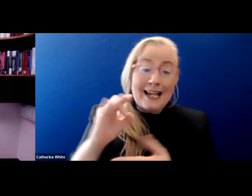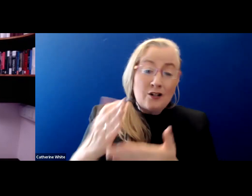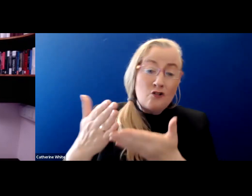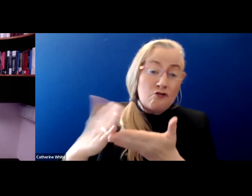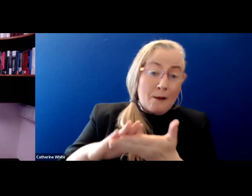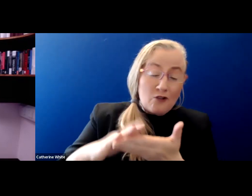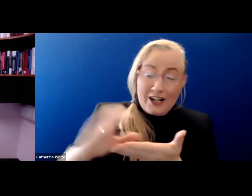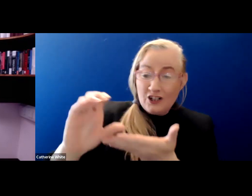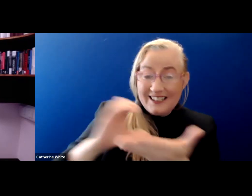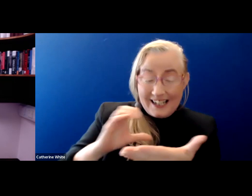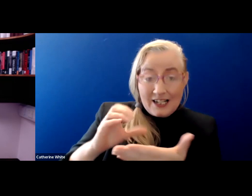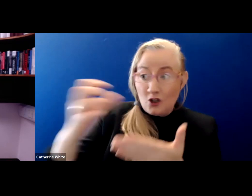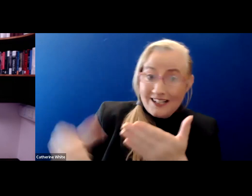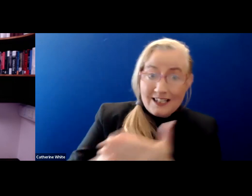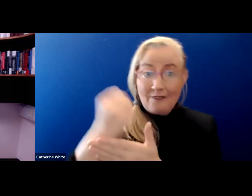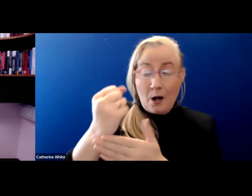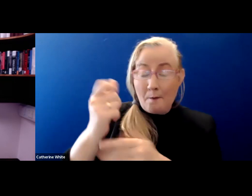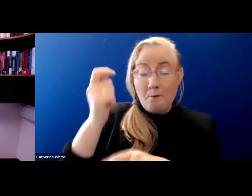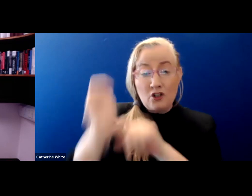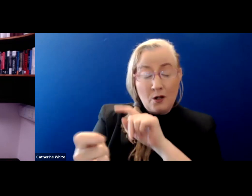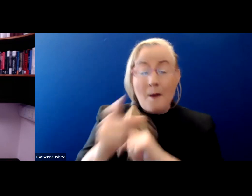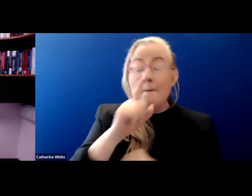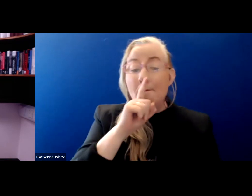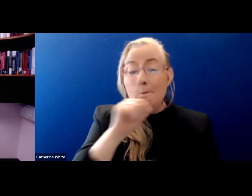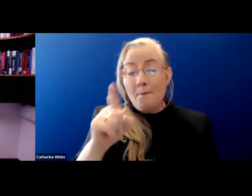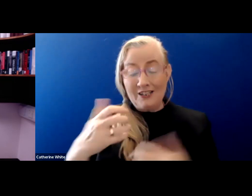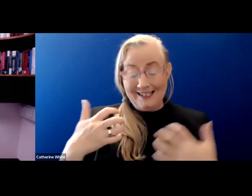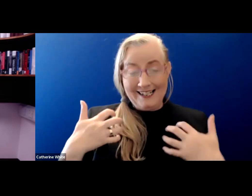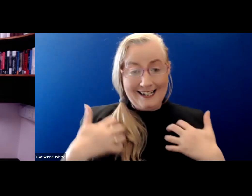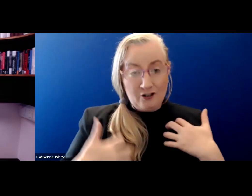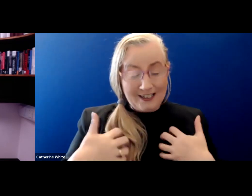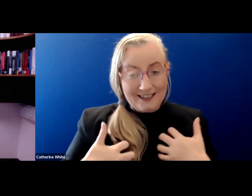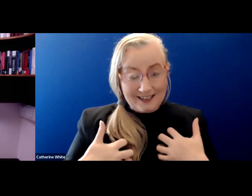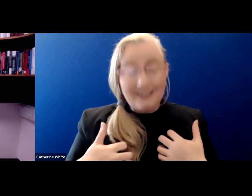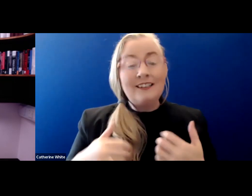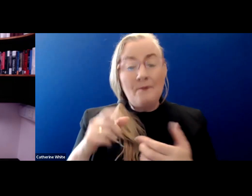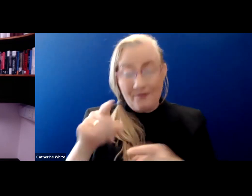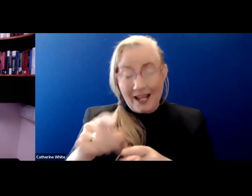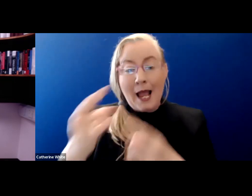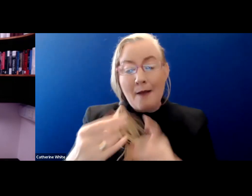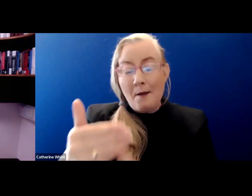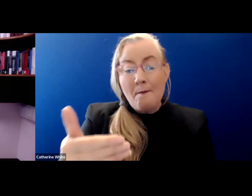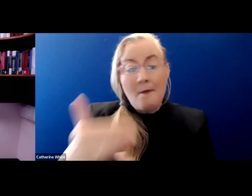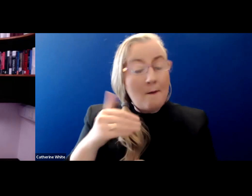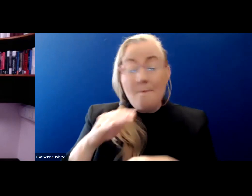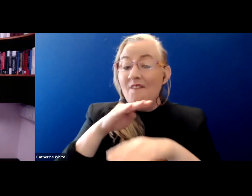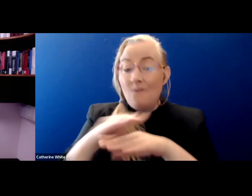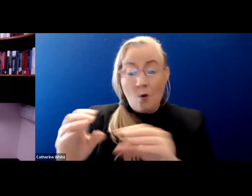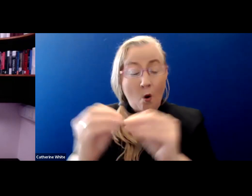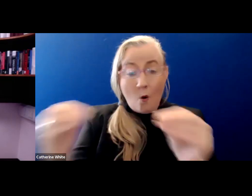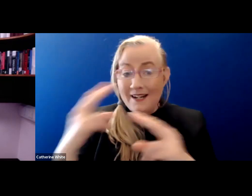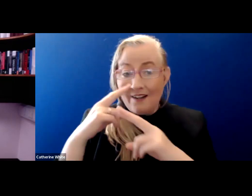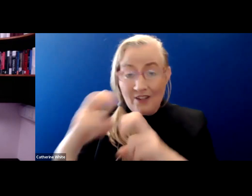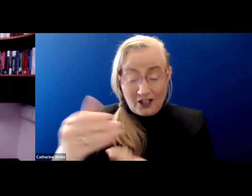of a successful prosecution, their interests are to be taken into account even prior to the opening of an investigation,